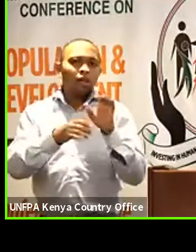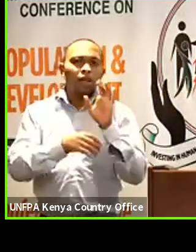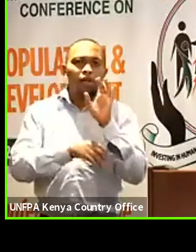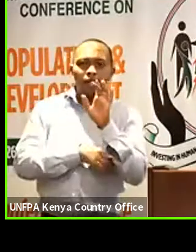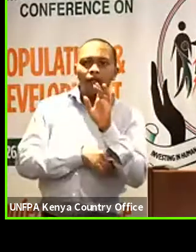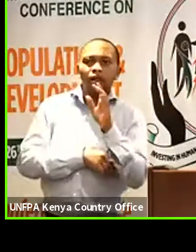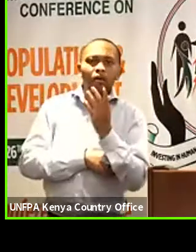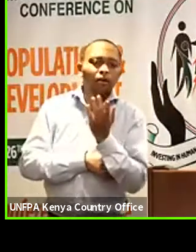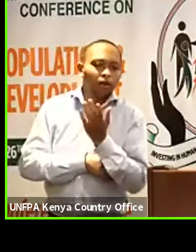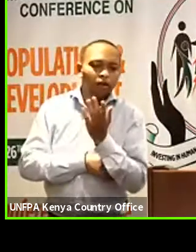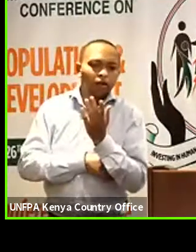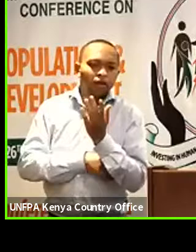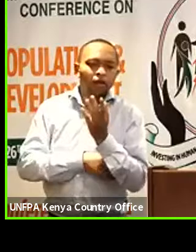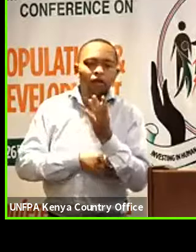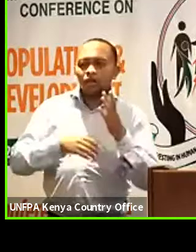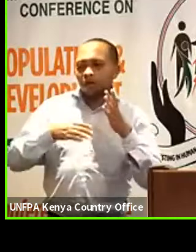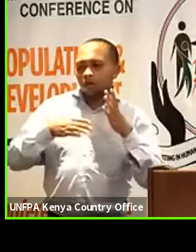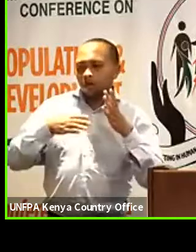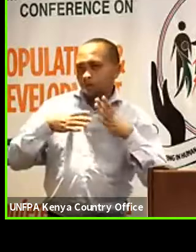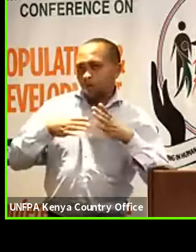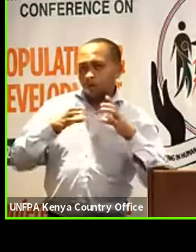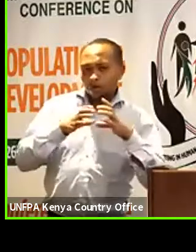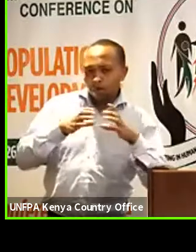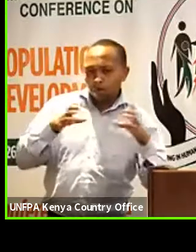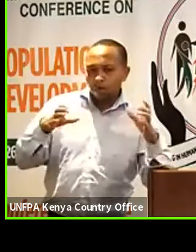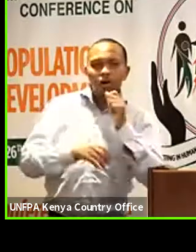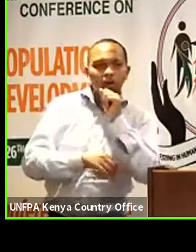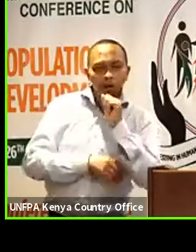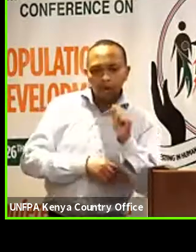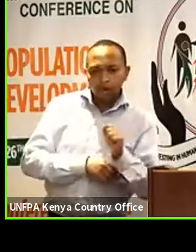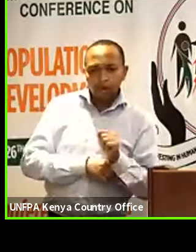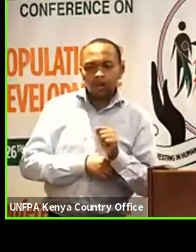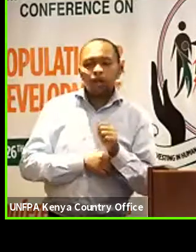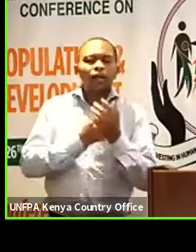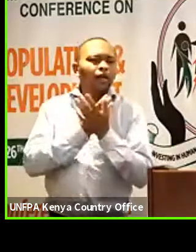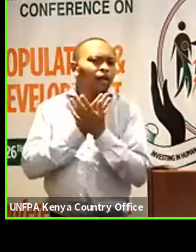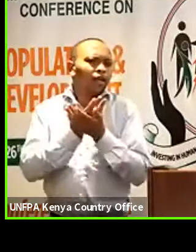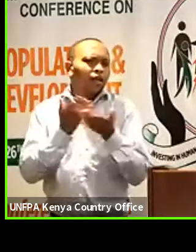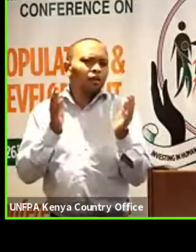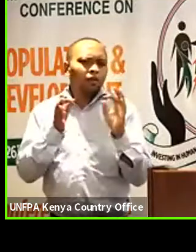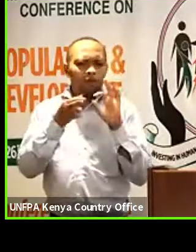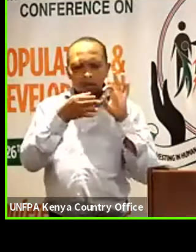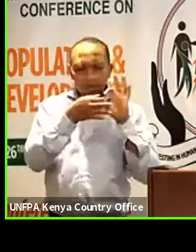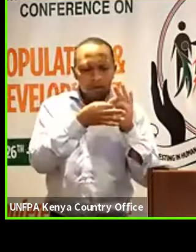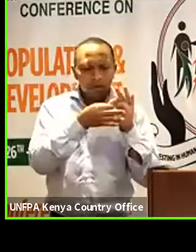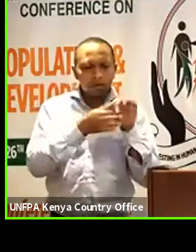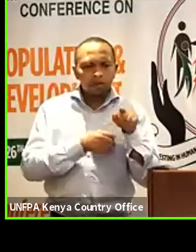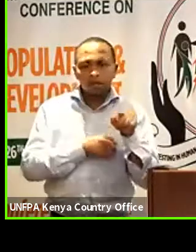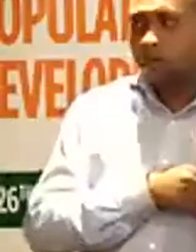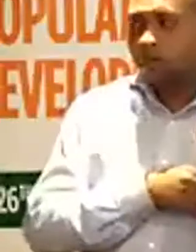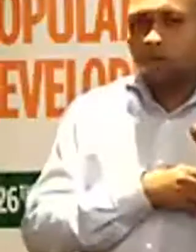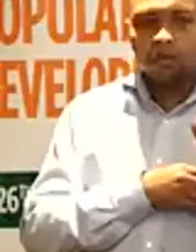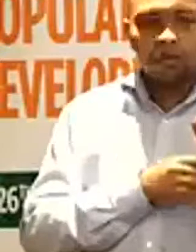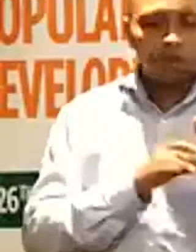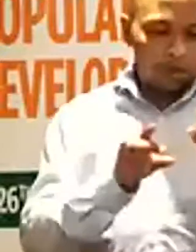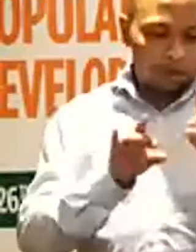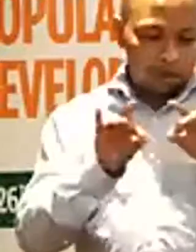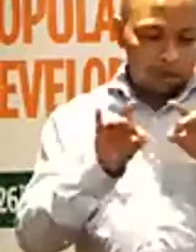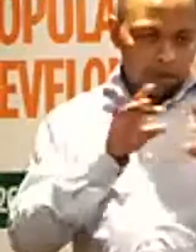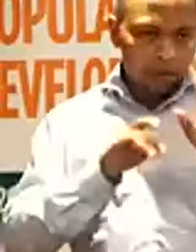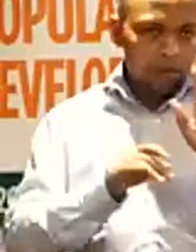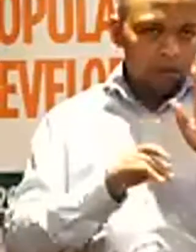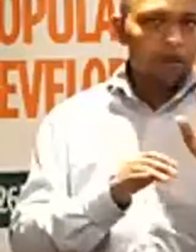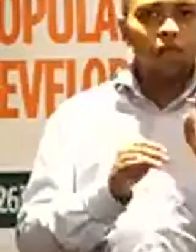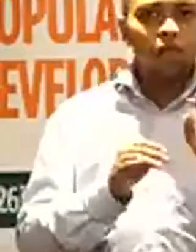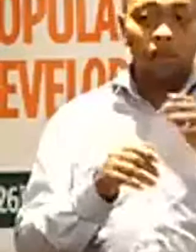have population size, growth, and age. And anyone who wants to join them or who have already selected to join will automatically either